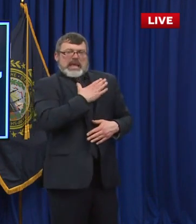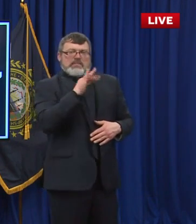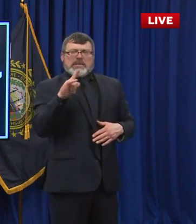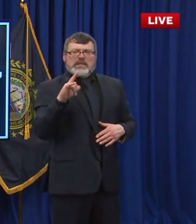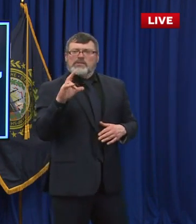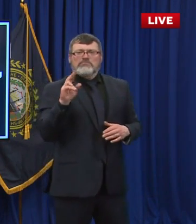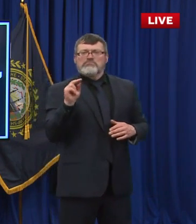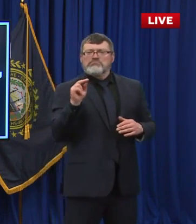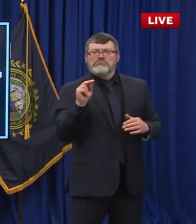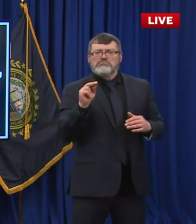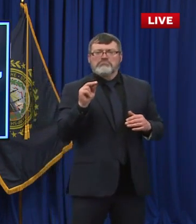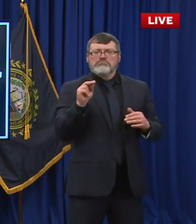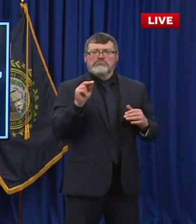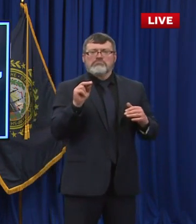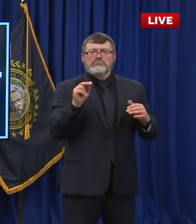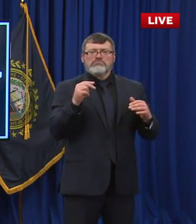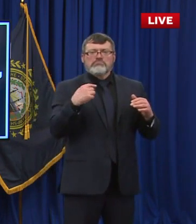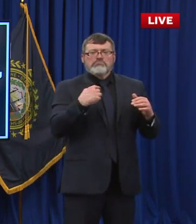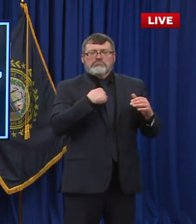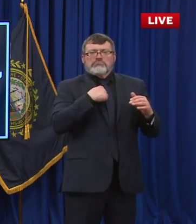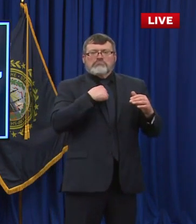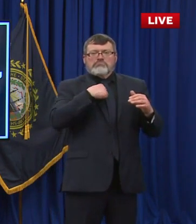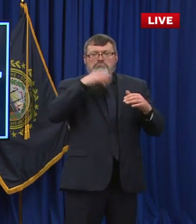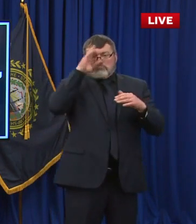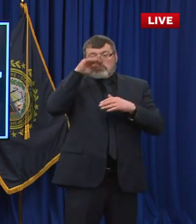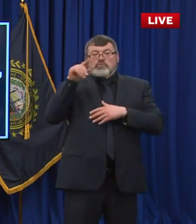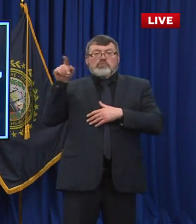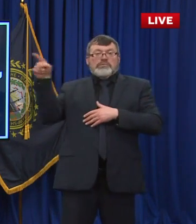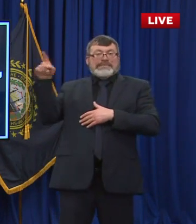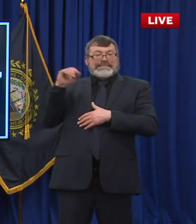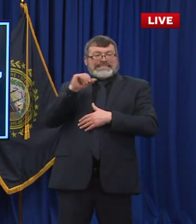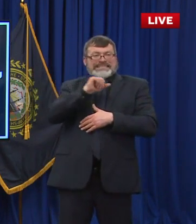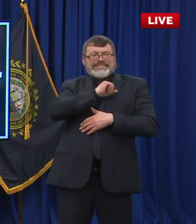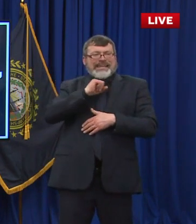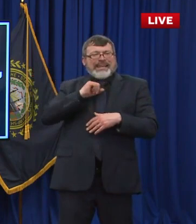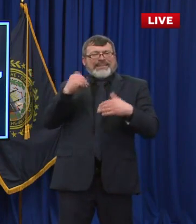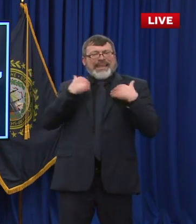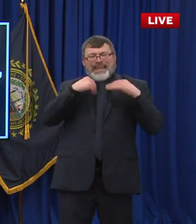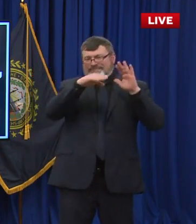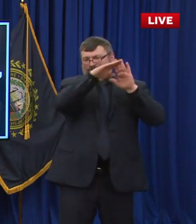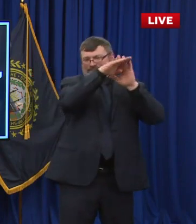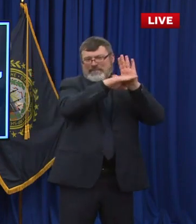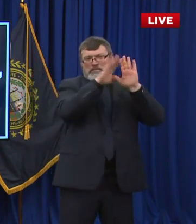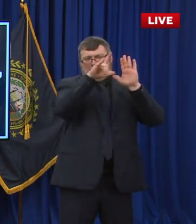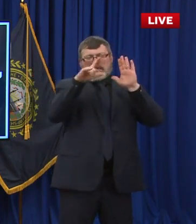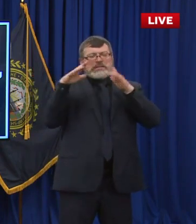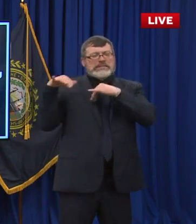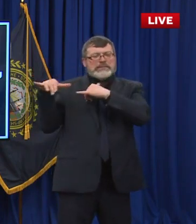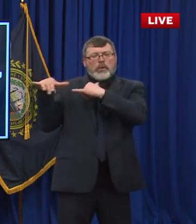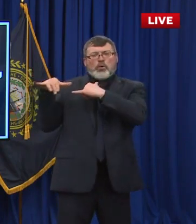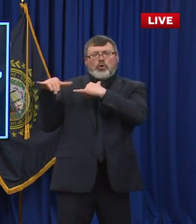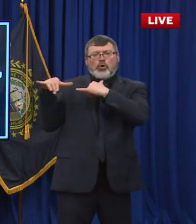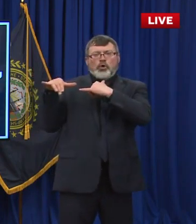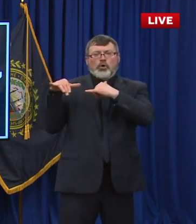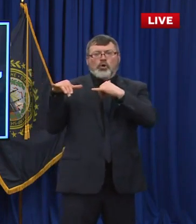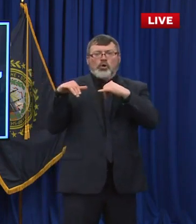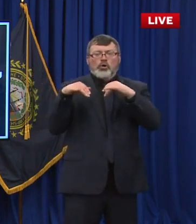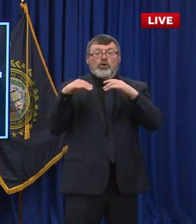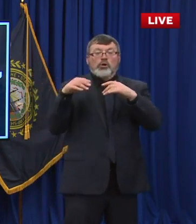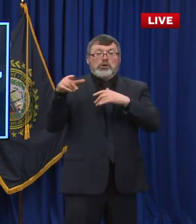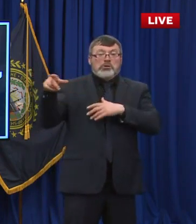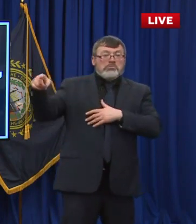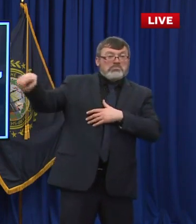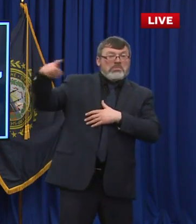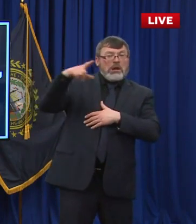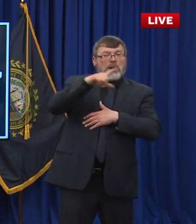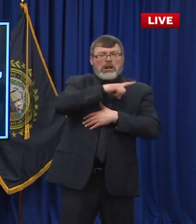forward. And so there's still an opportunity to do it. So like any legislative process, I think they're just trying to do it right. But I got to be honest, the Senate and the House are the ones you really have to